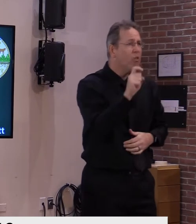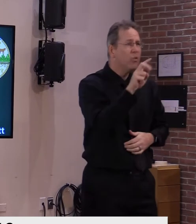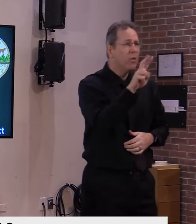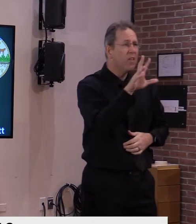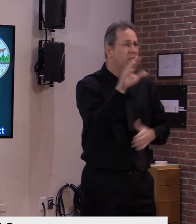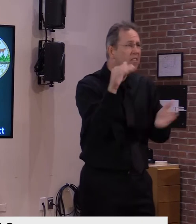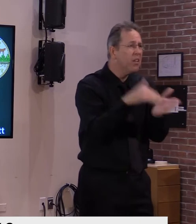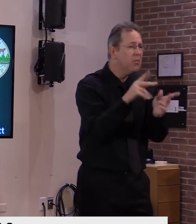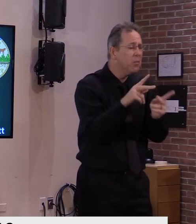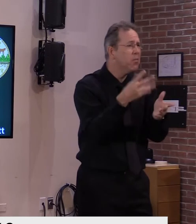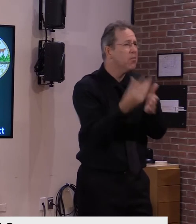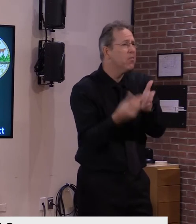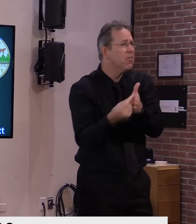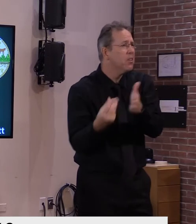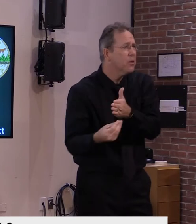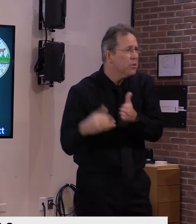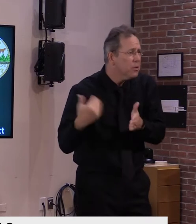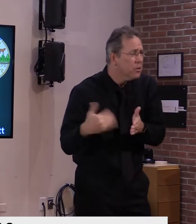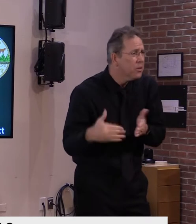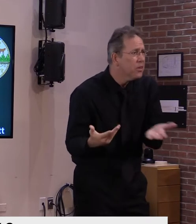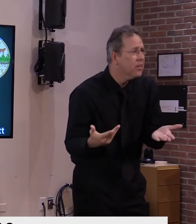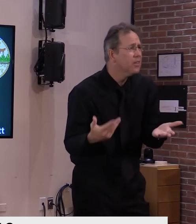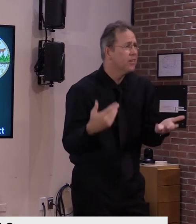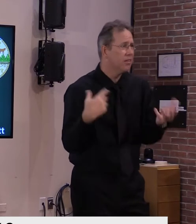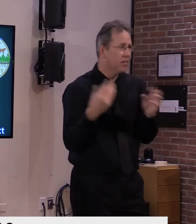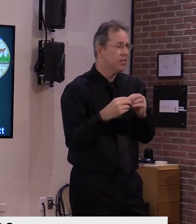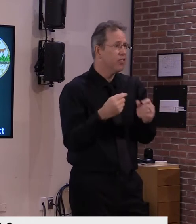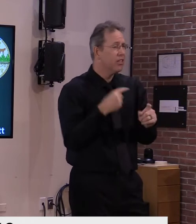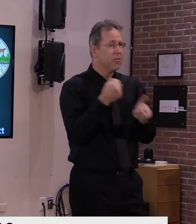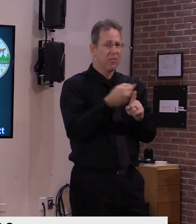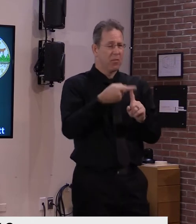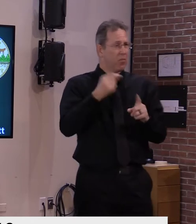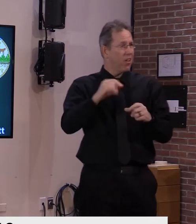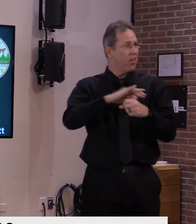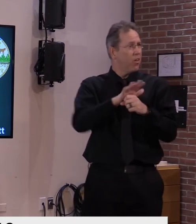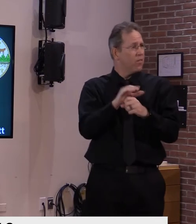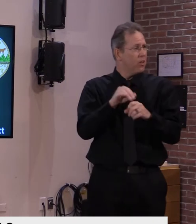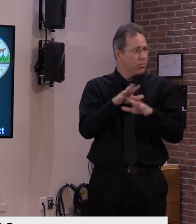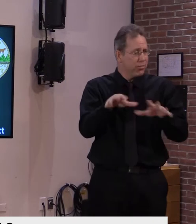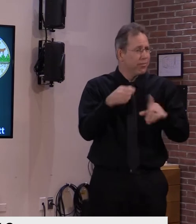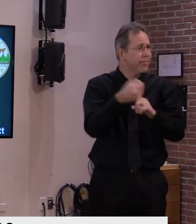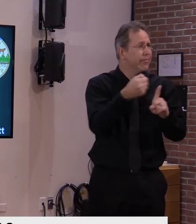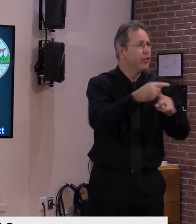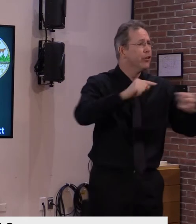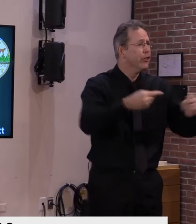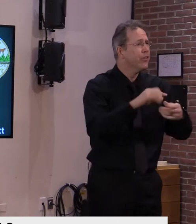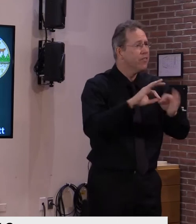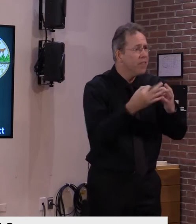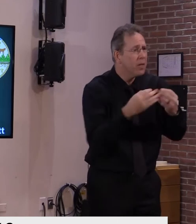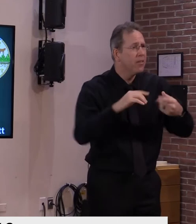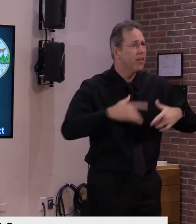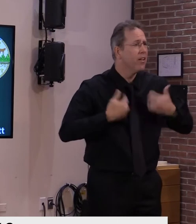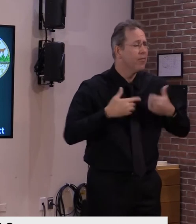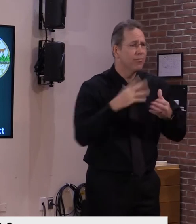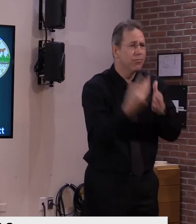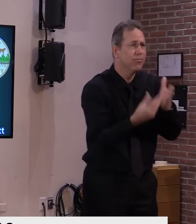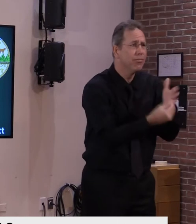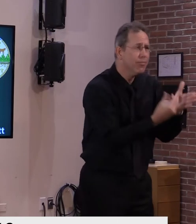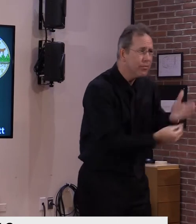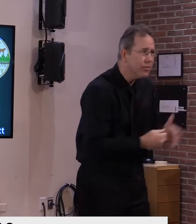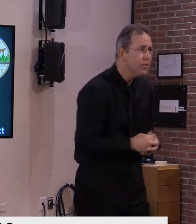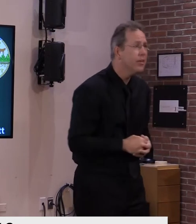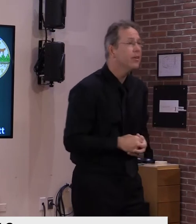our way of life in the months to come. In Vermont, we met this challenge with the same strength and